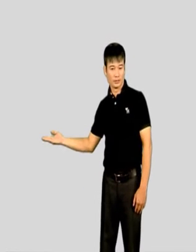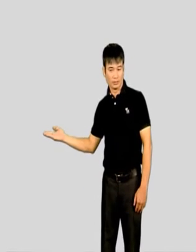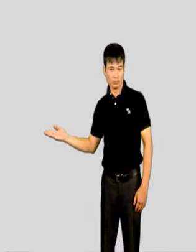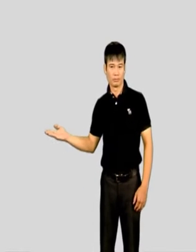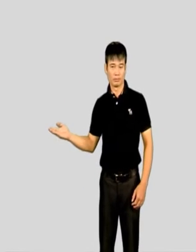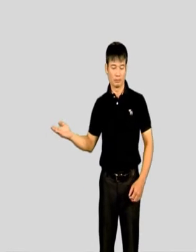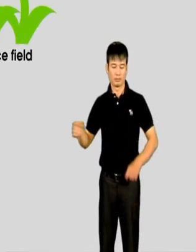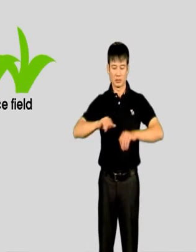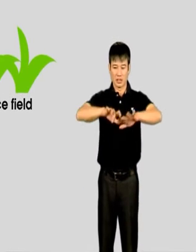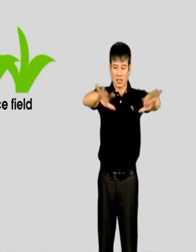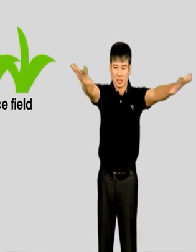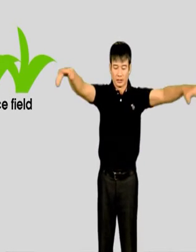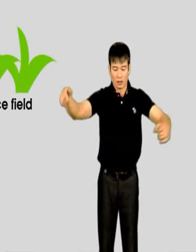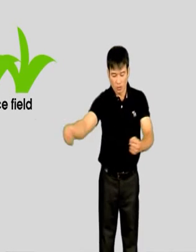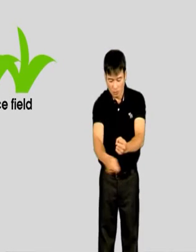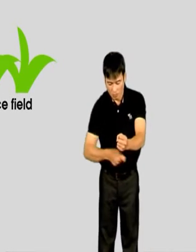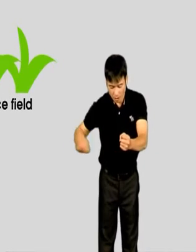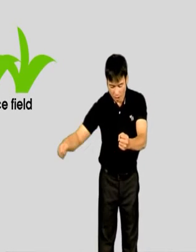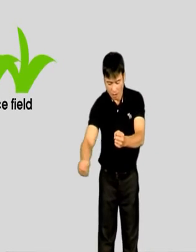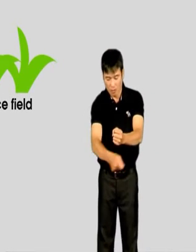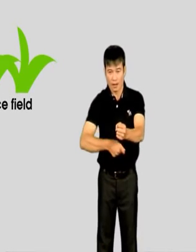This is the icon for a rice field.